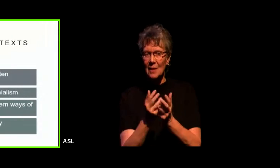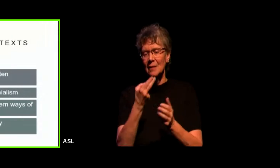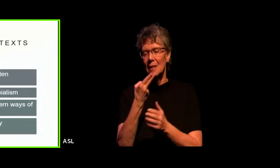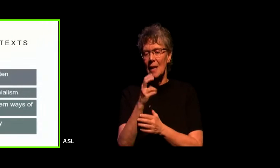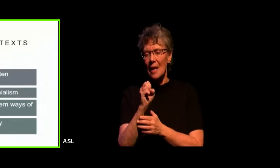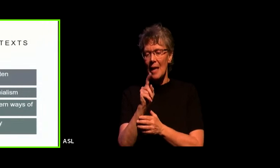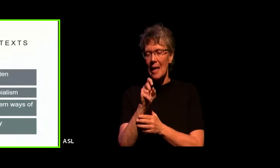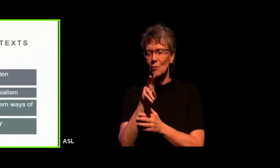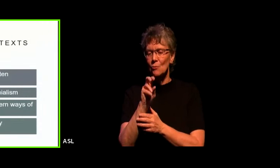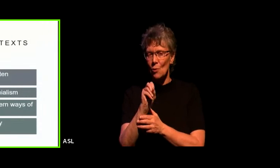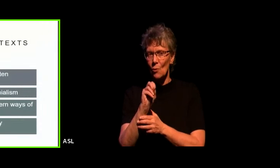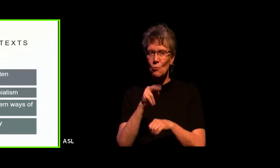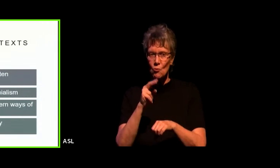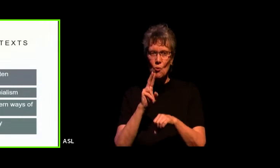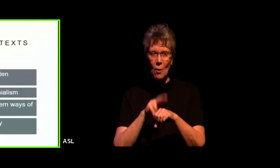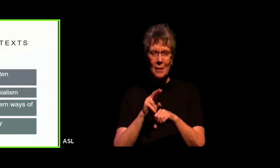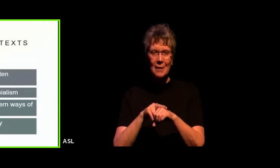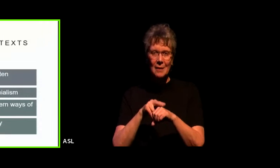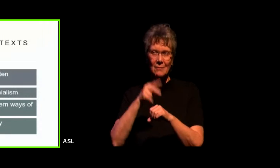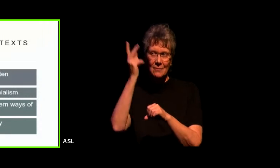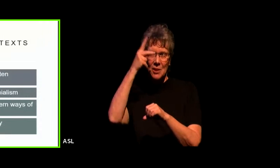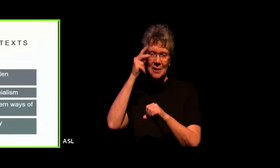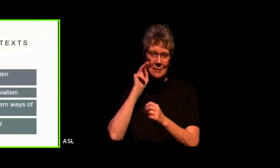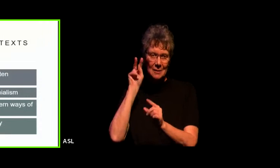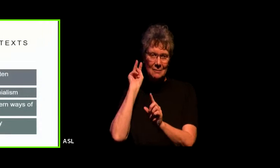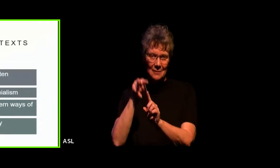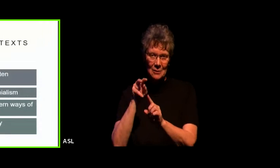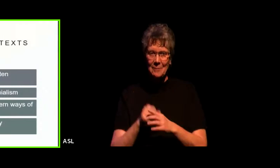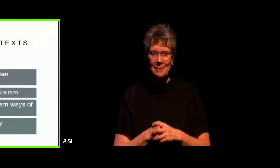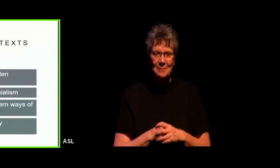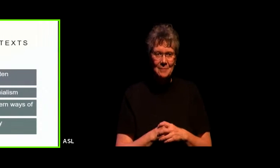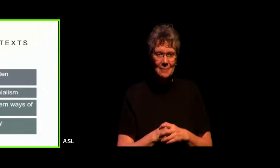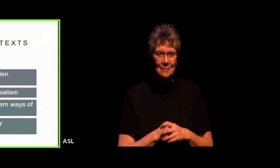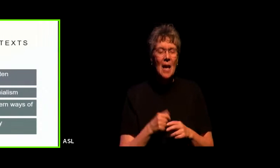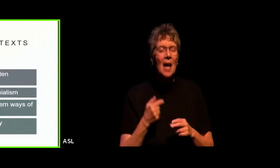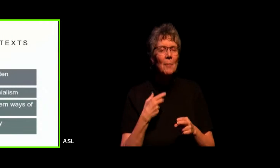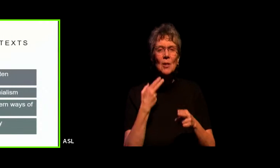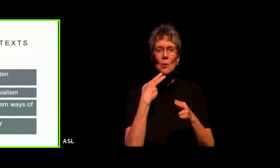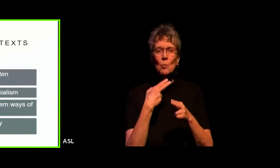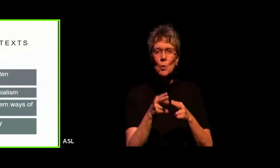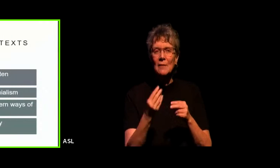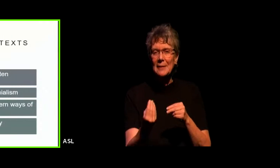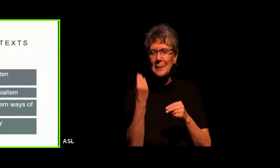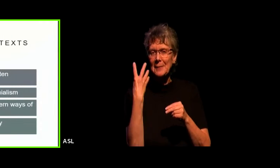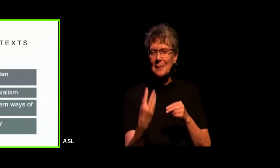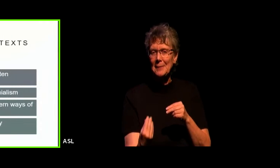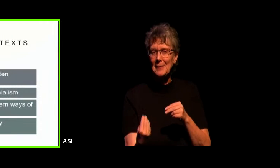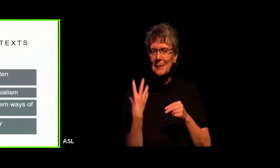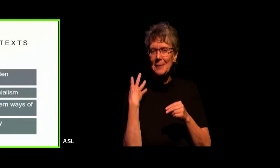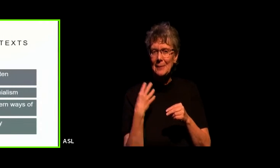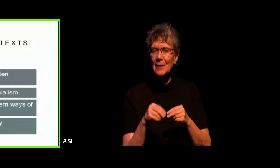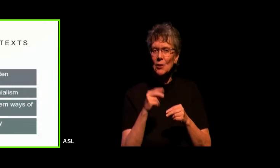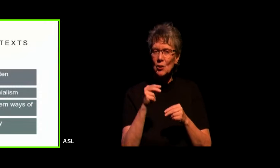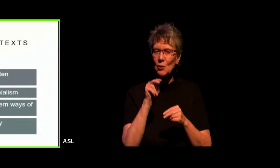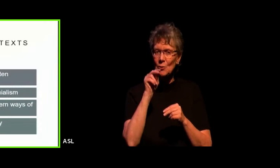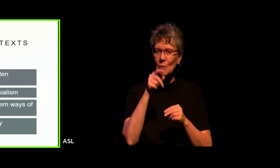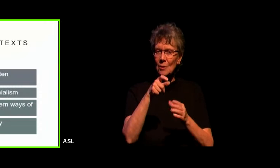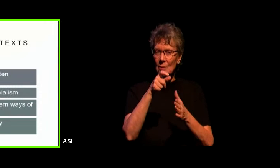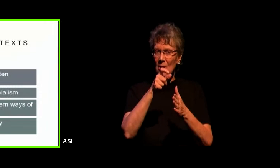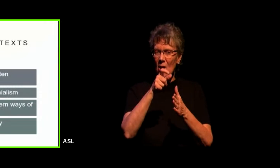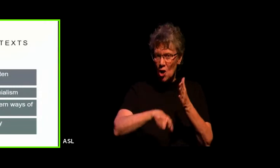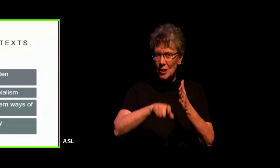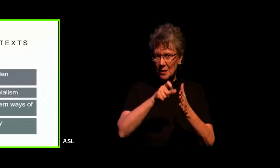do differently. And I'm just going to really briefly put up 2 articles of the United Nations Declaration on the Rights of Indigenous Peoples, because this